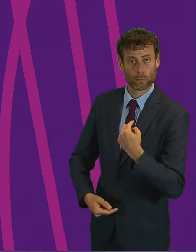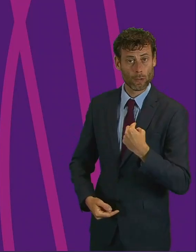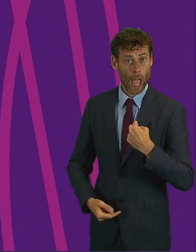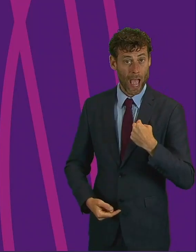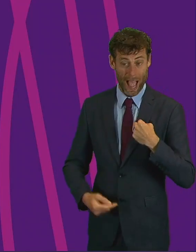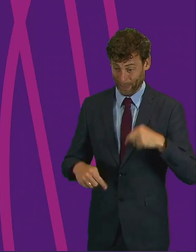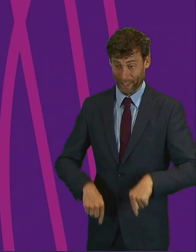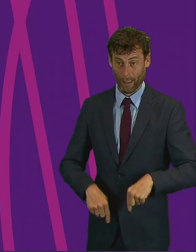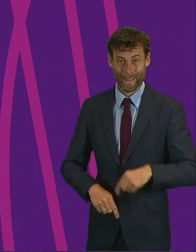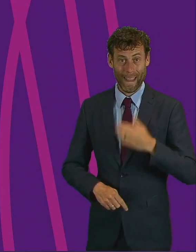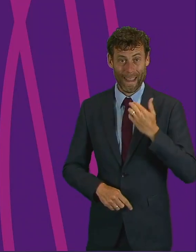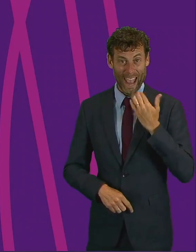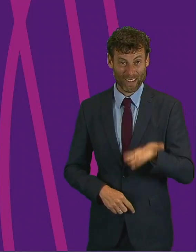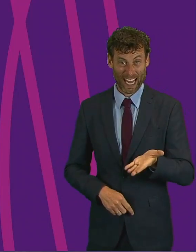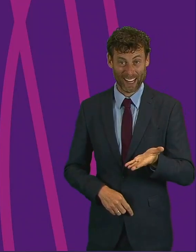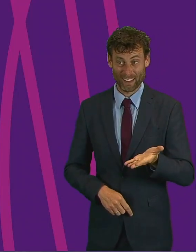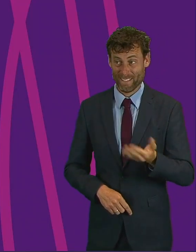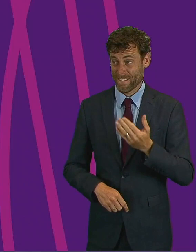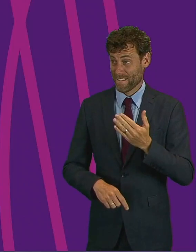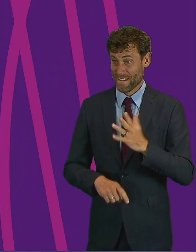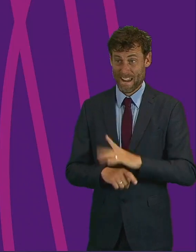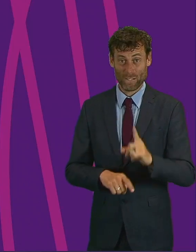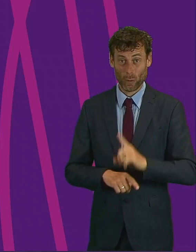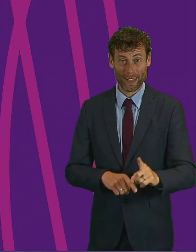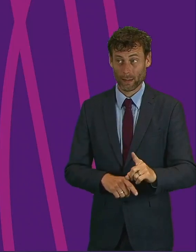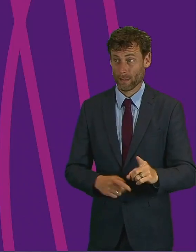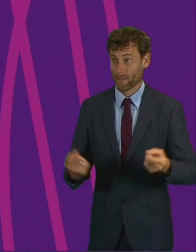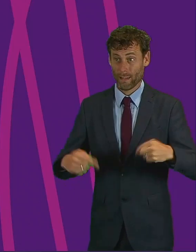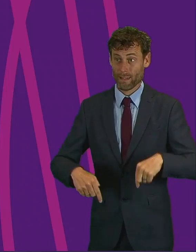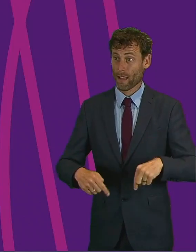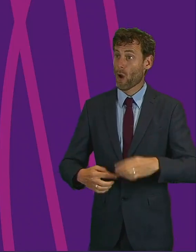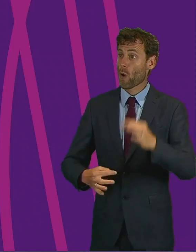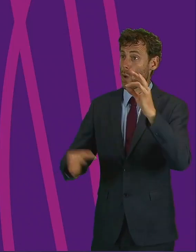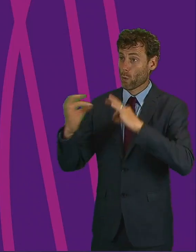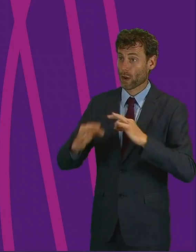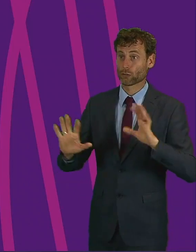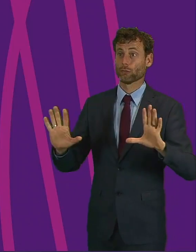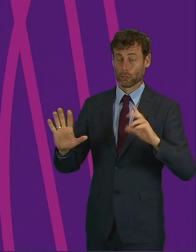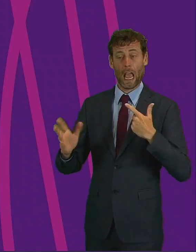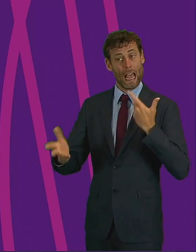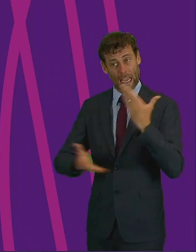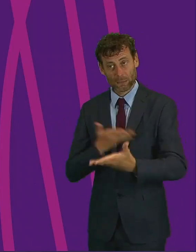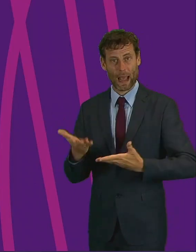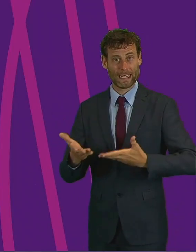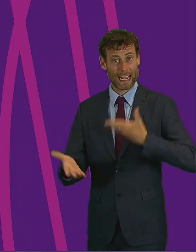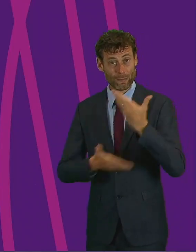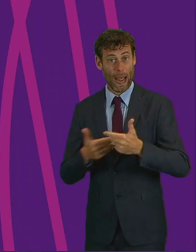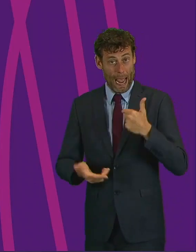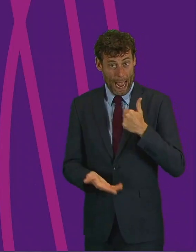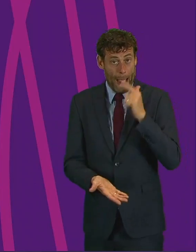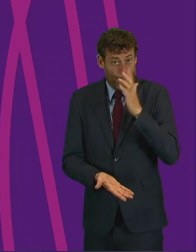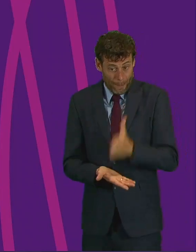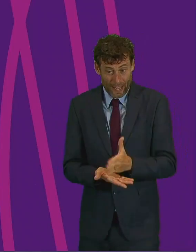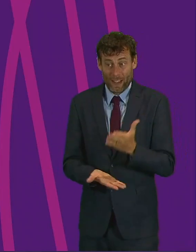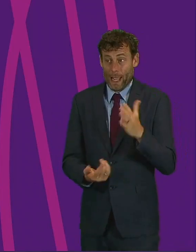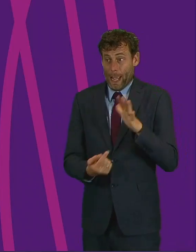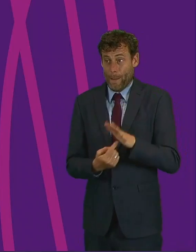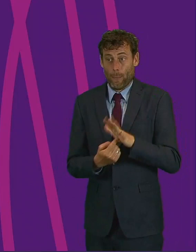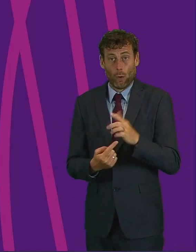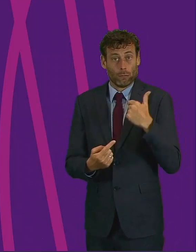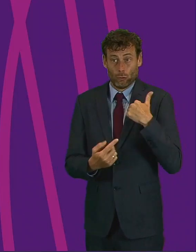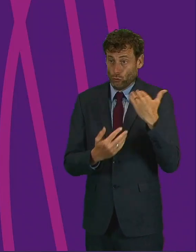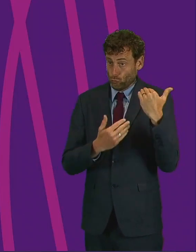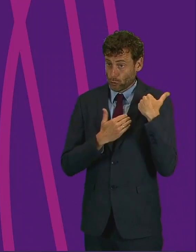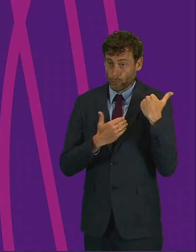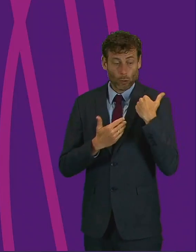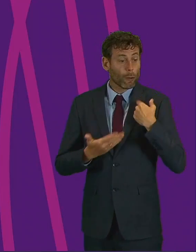of time, covering all of these issues, and I will continue to do that, because actually I genuinely believe that accountability is